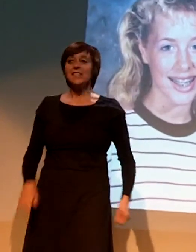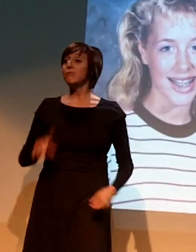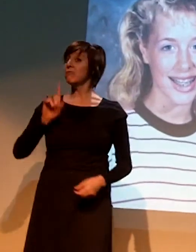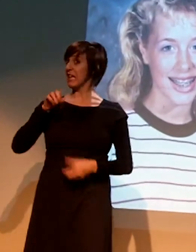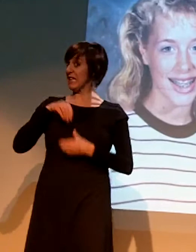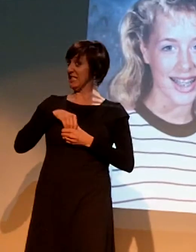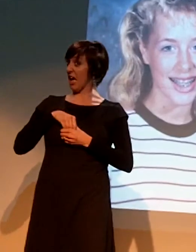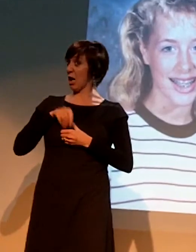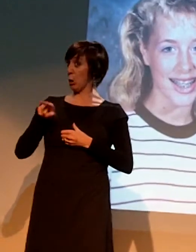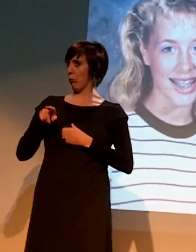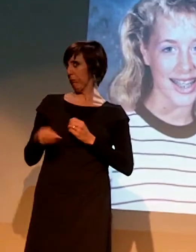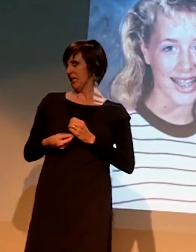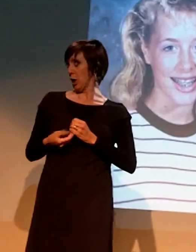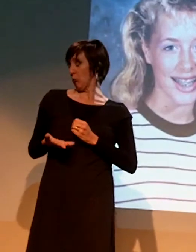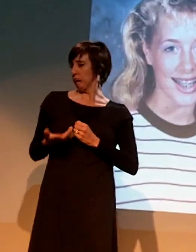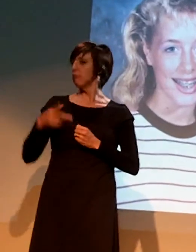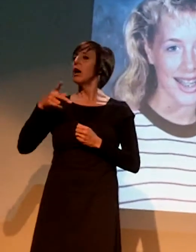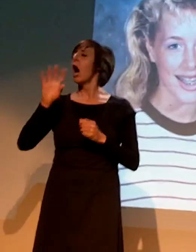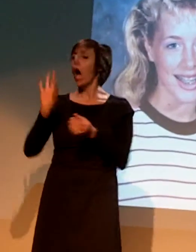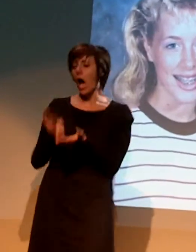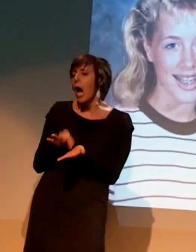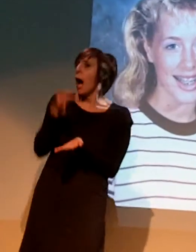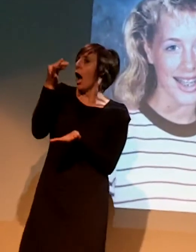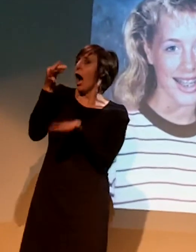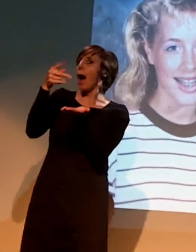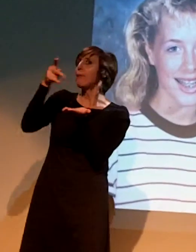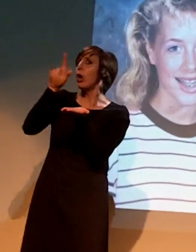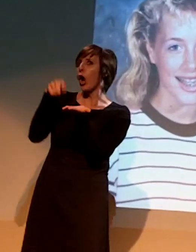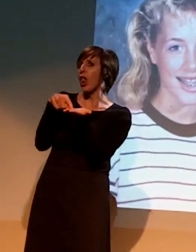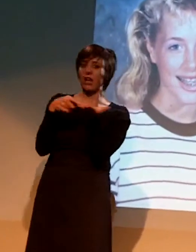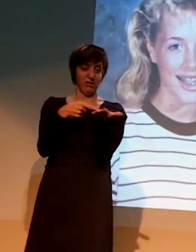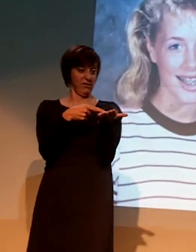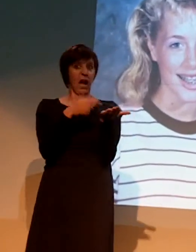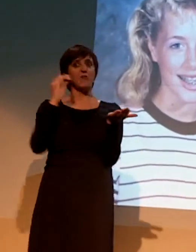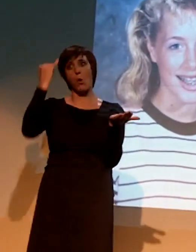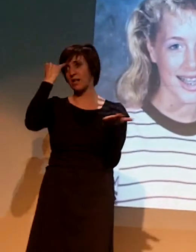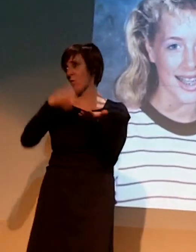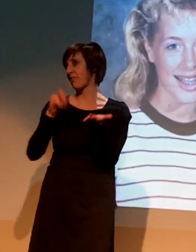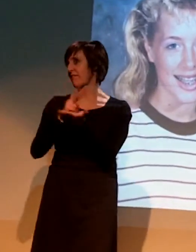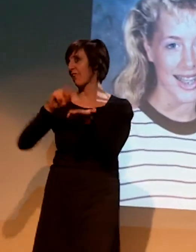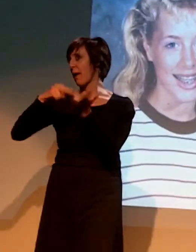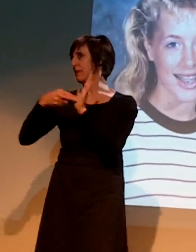Inside you, a pearl of everything you've ever known. I have no idea what the fuck's going on anymore.